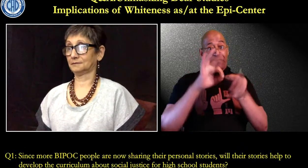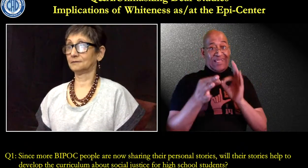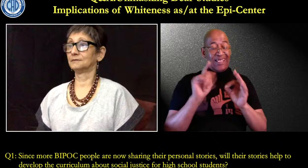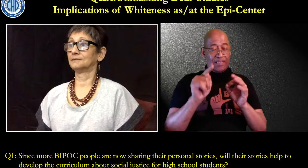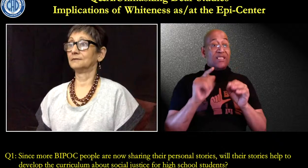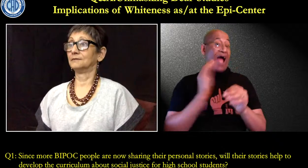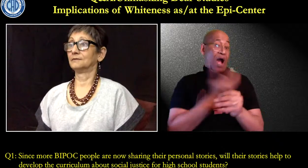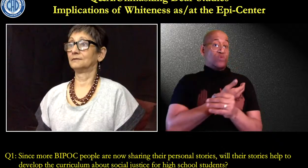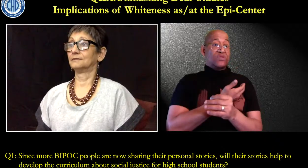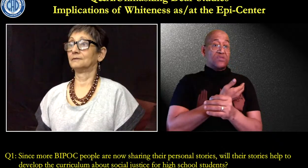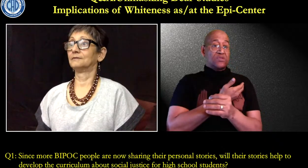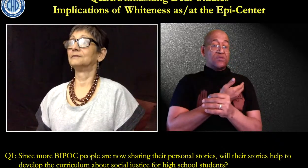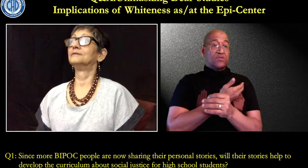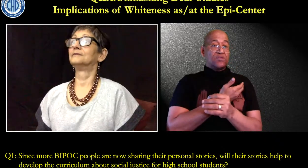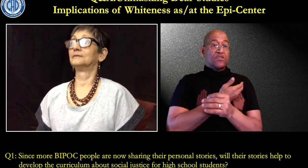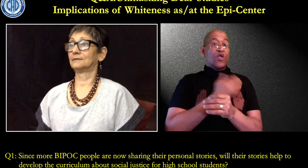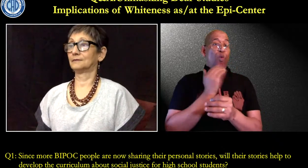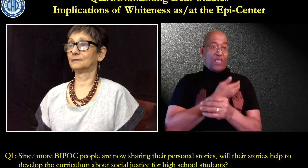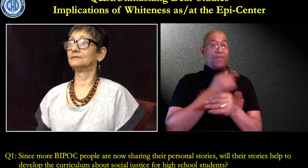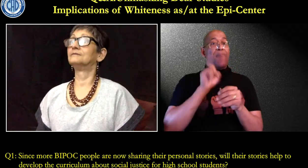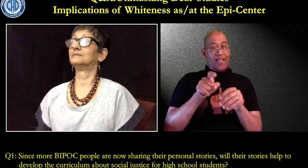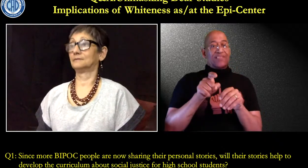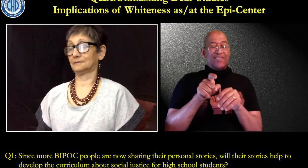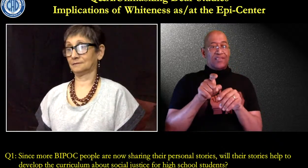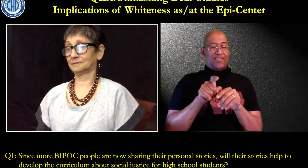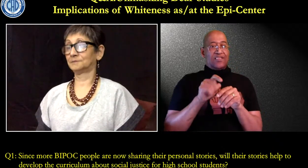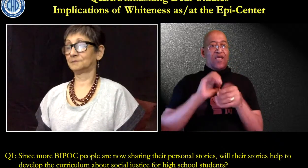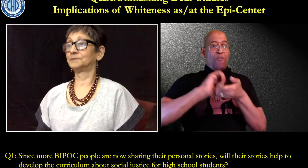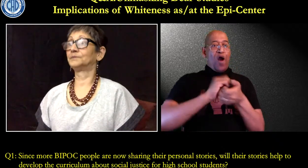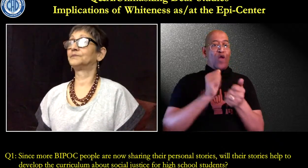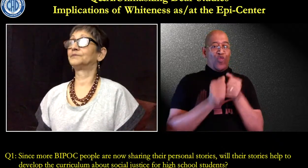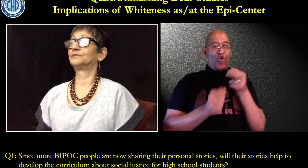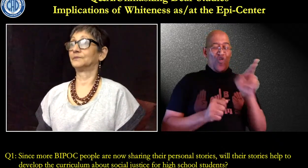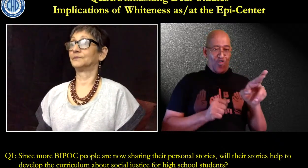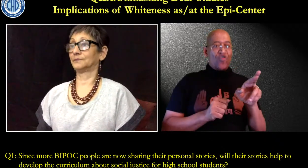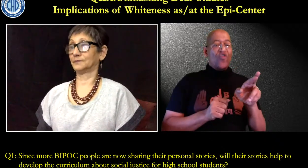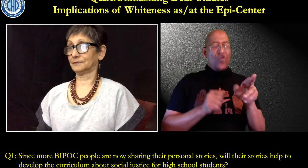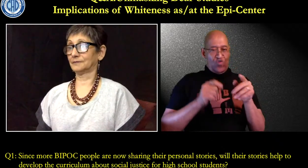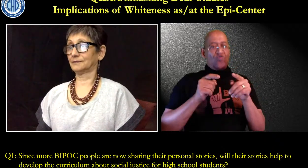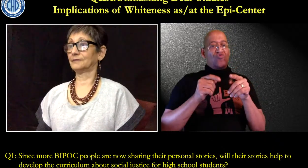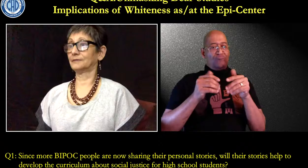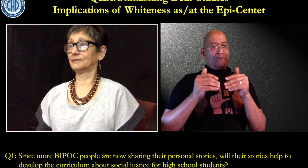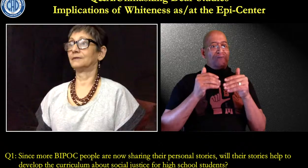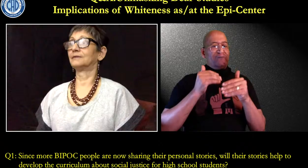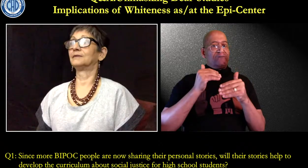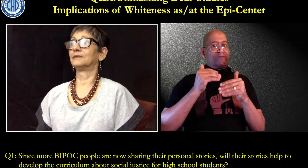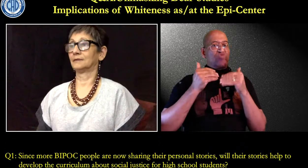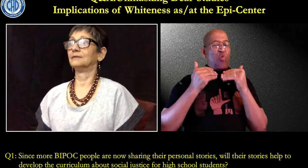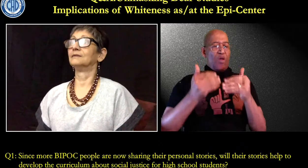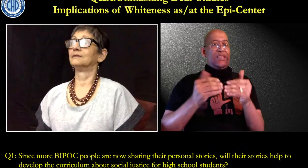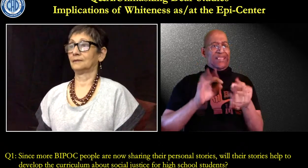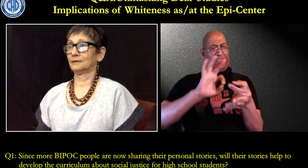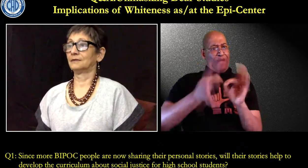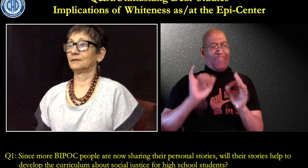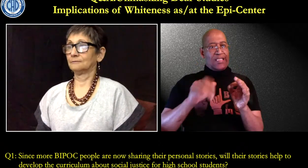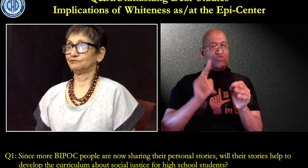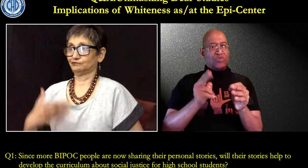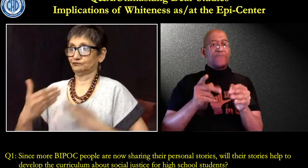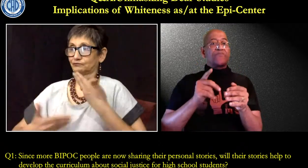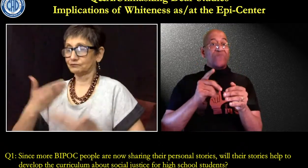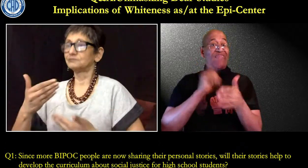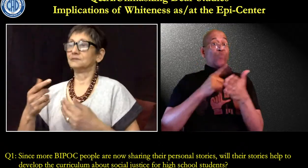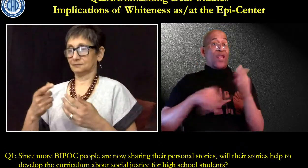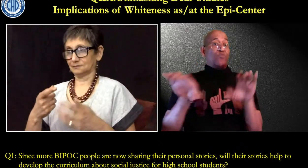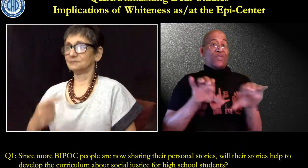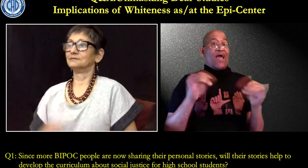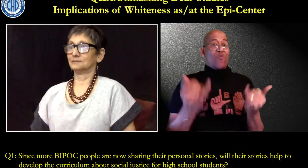Yes, and I definitely respect and understand the responsibility that happened with that. And partner, it'd be best to partner with